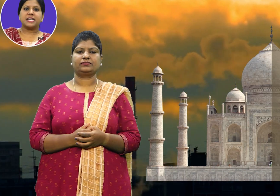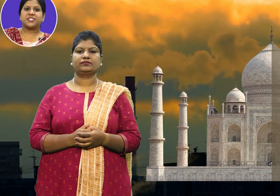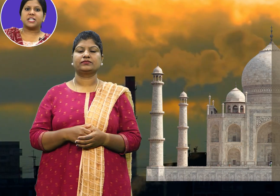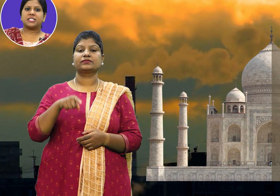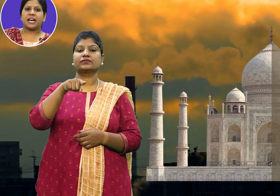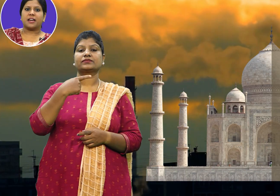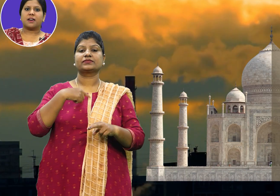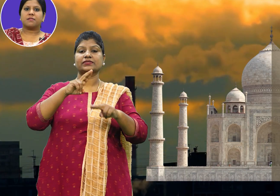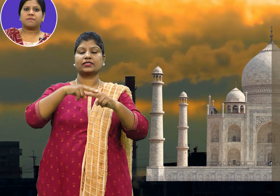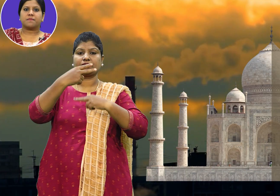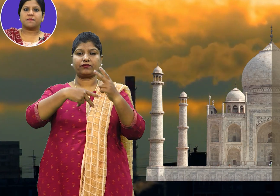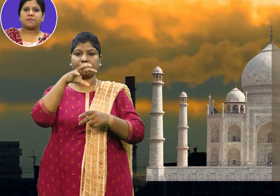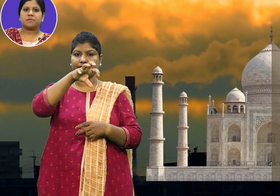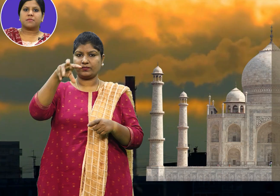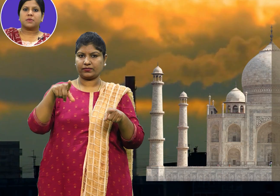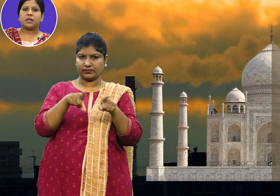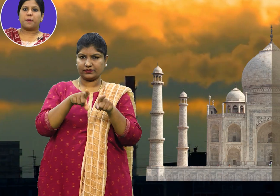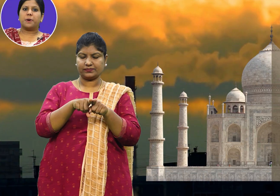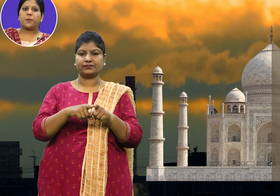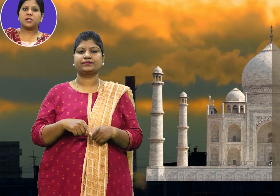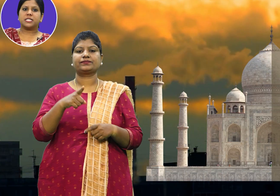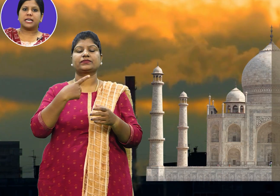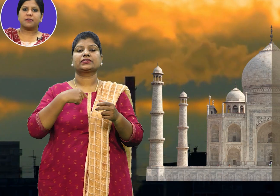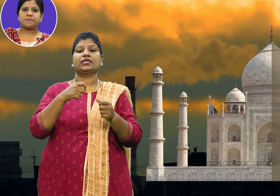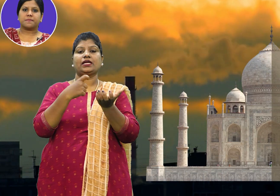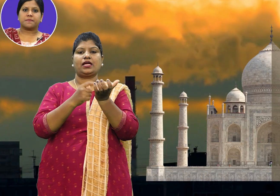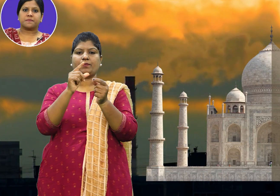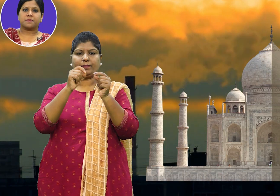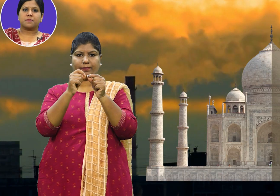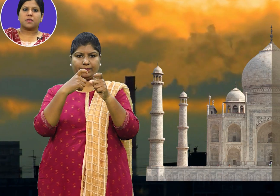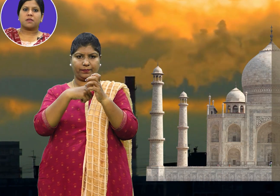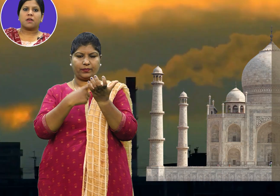The industries like rubber processing,